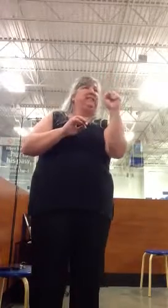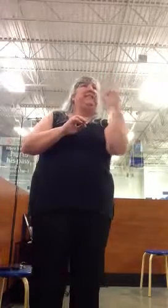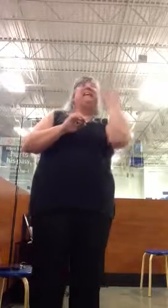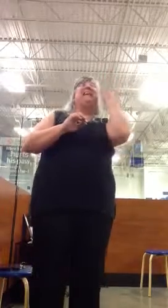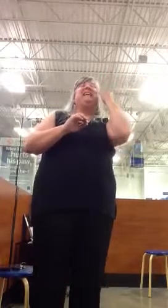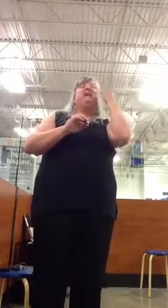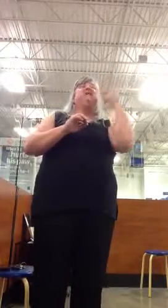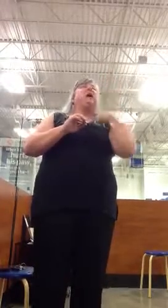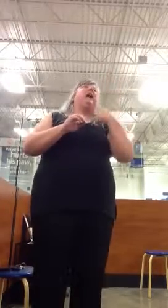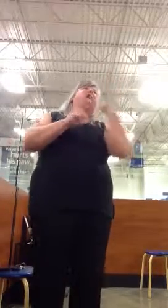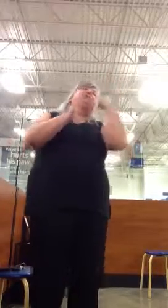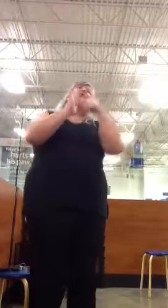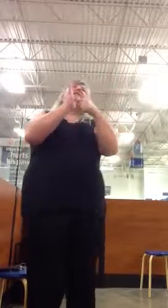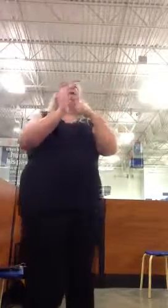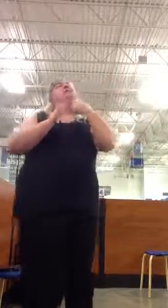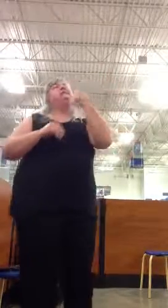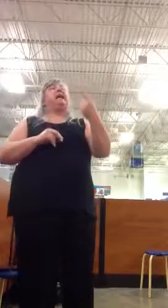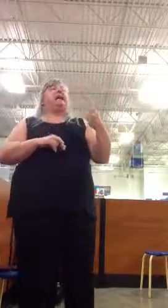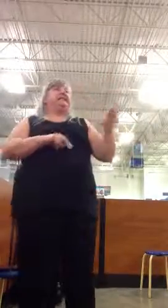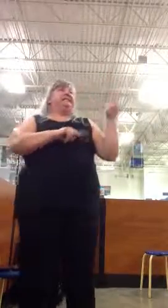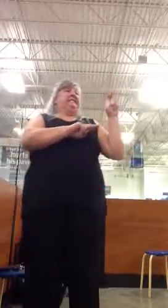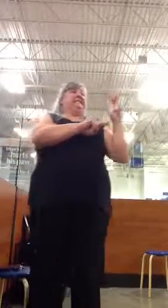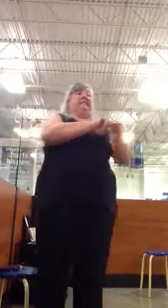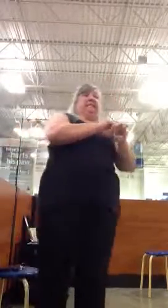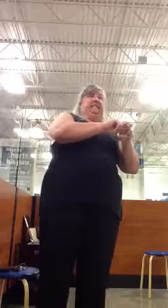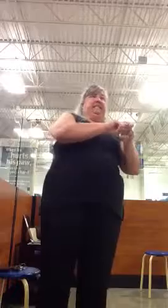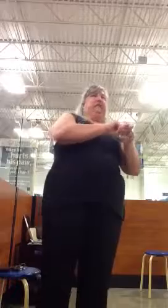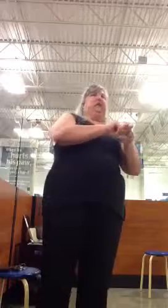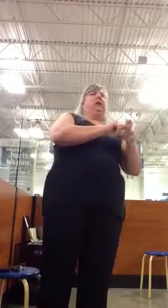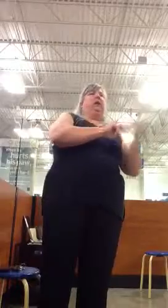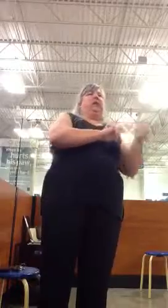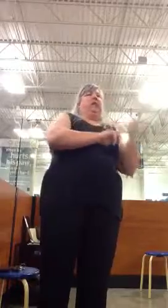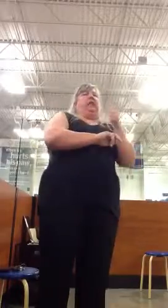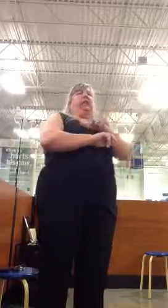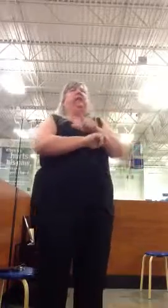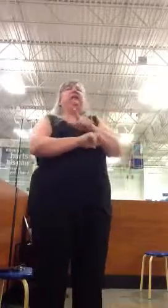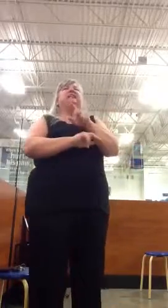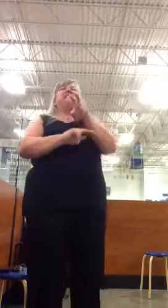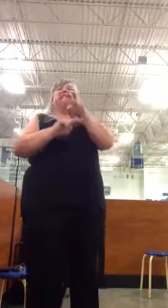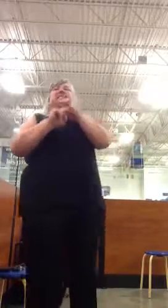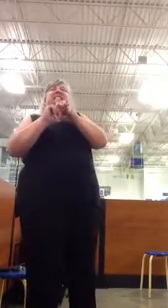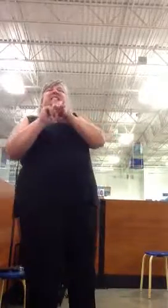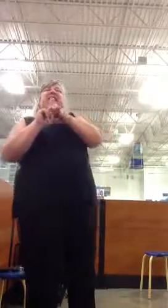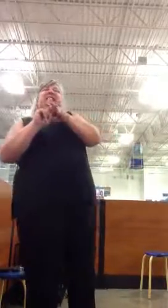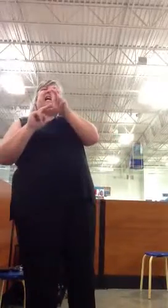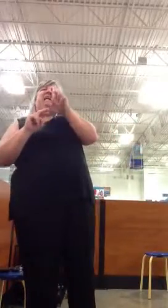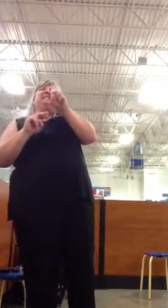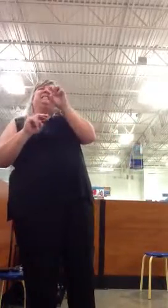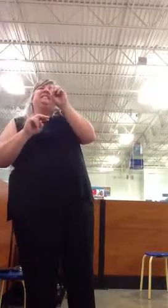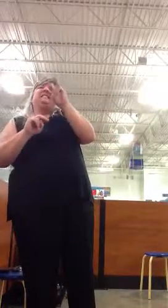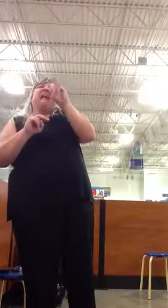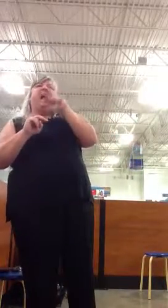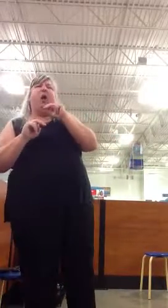down, the dog might get a little confused, going, is this really what you wanted, or was I supposed to do something